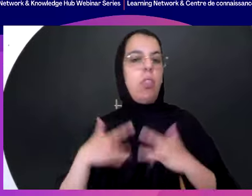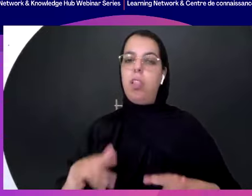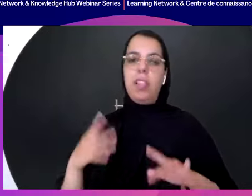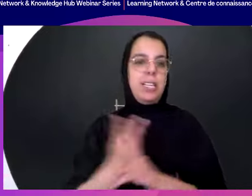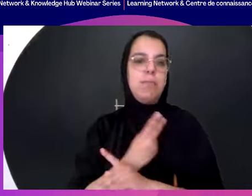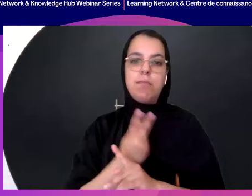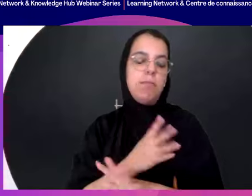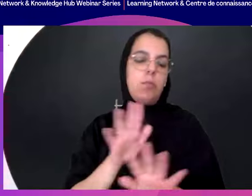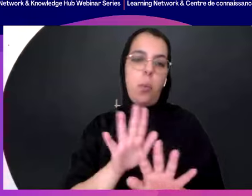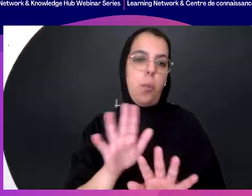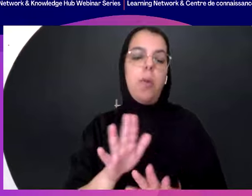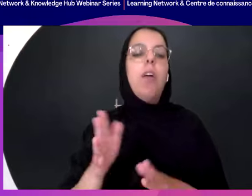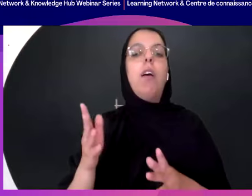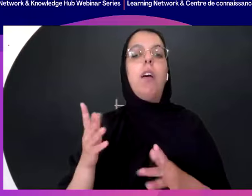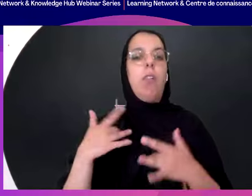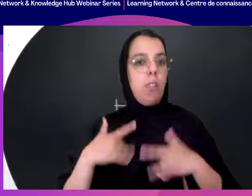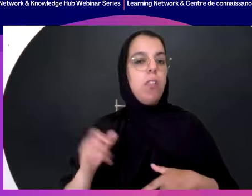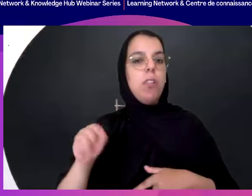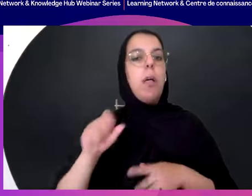And just to kind of mention